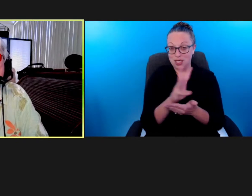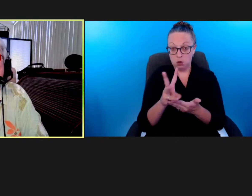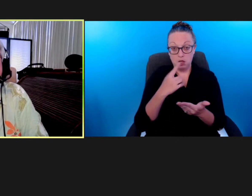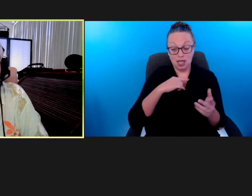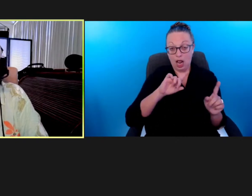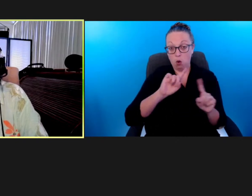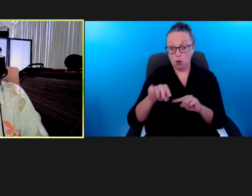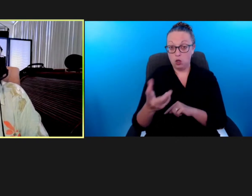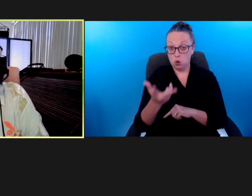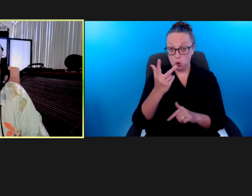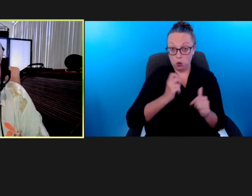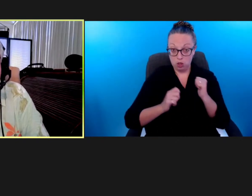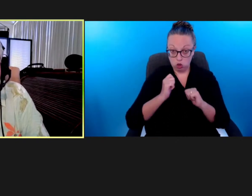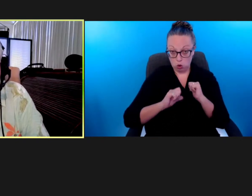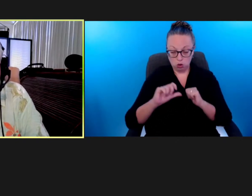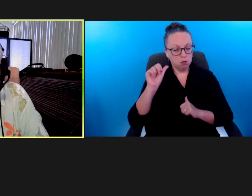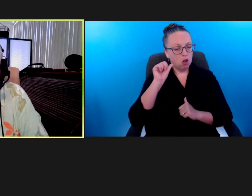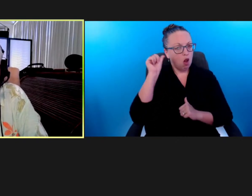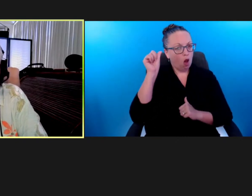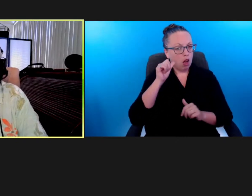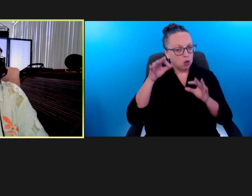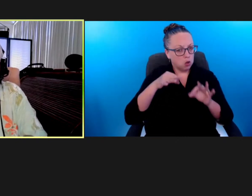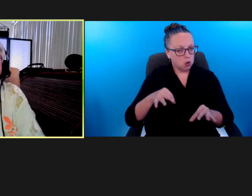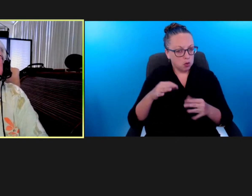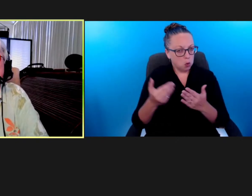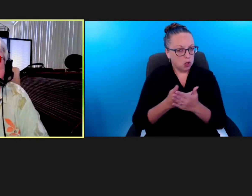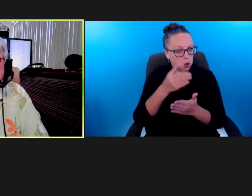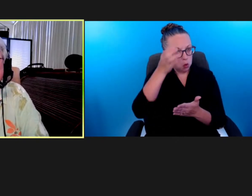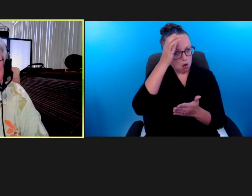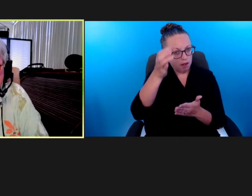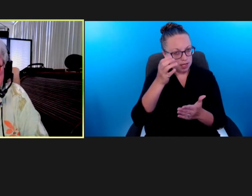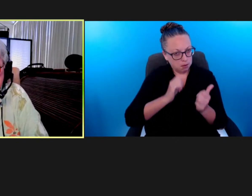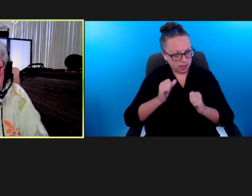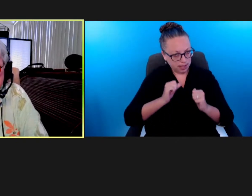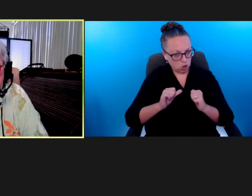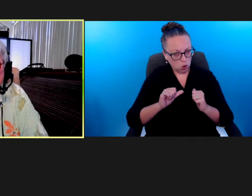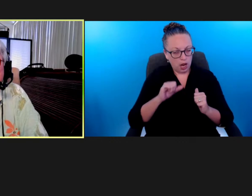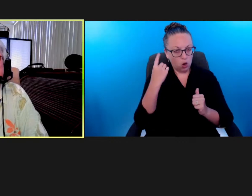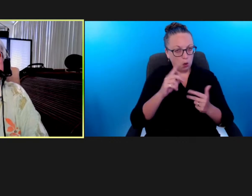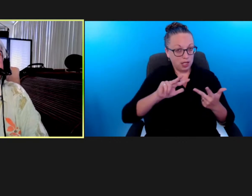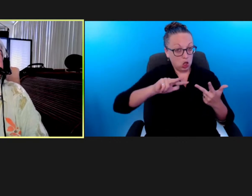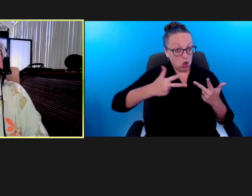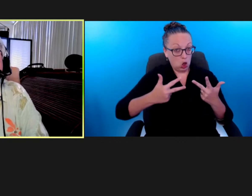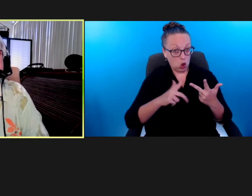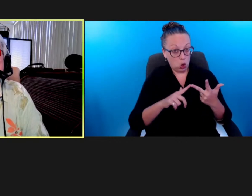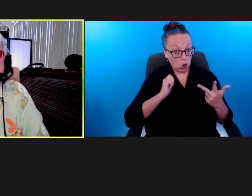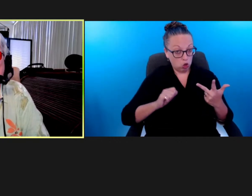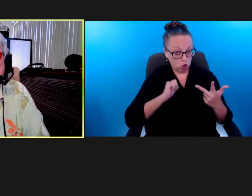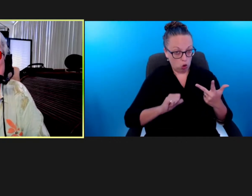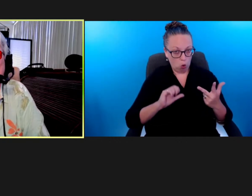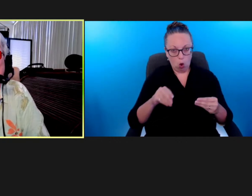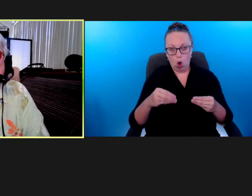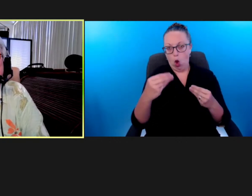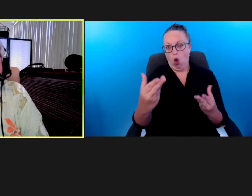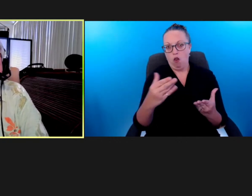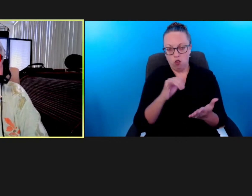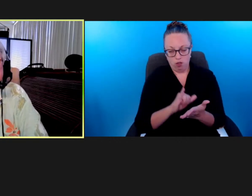Audio description was a new concept in theater, and only the 3rd show, which I attended, offered audio